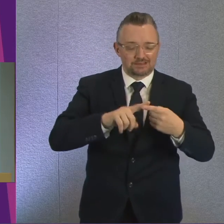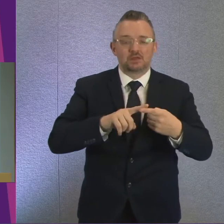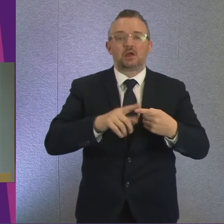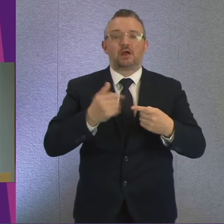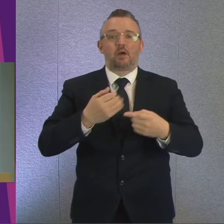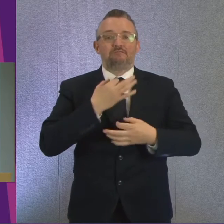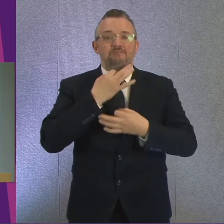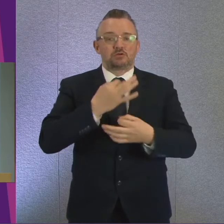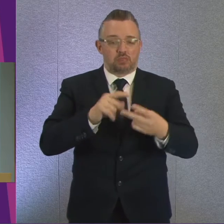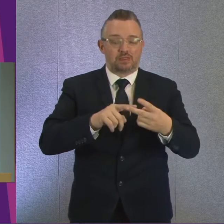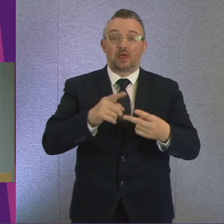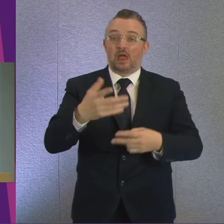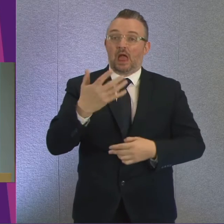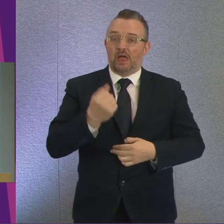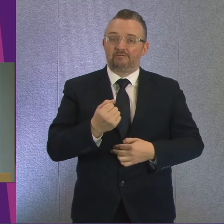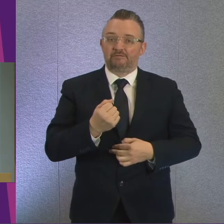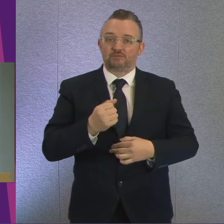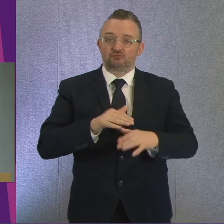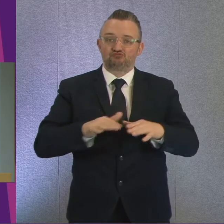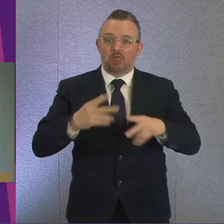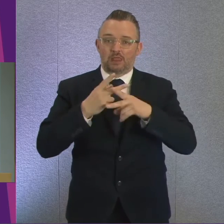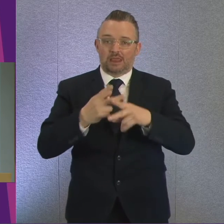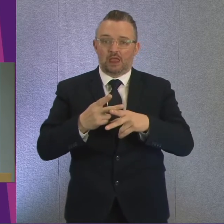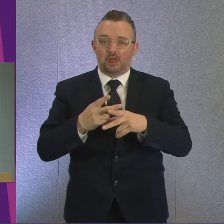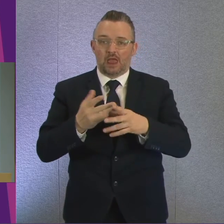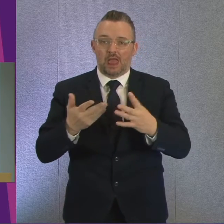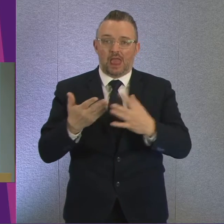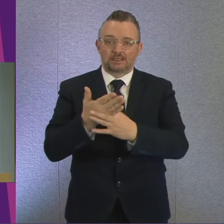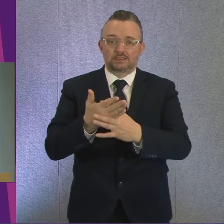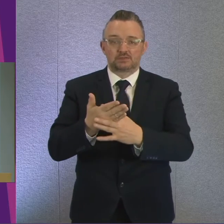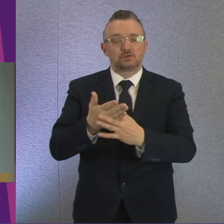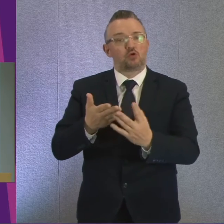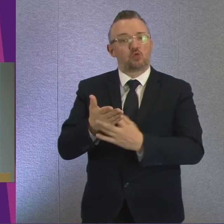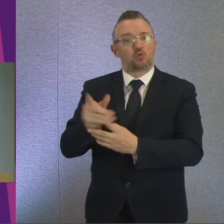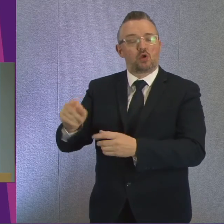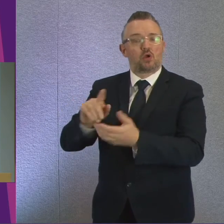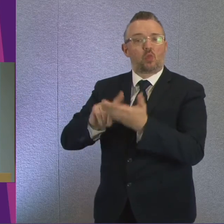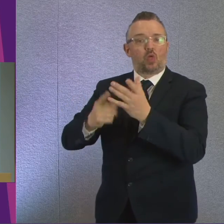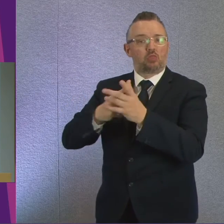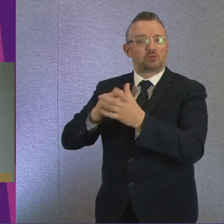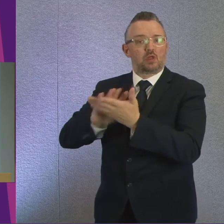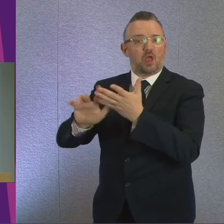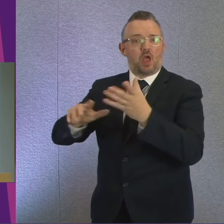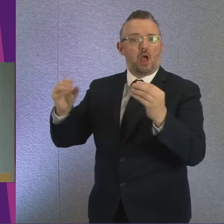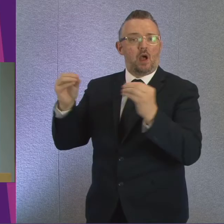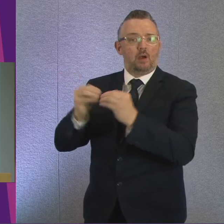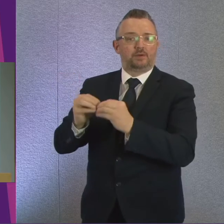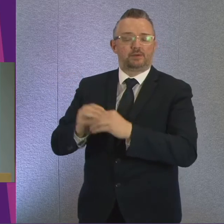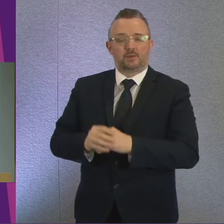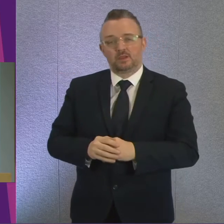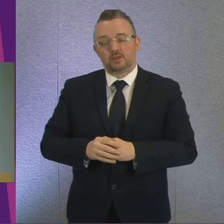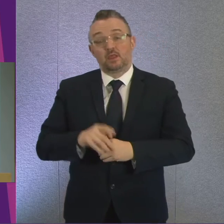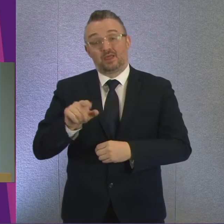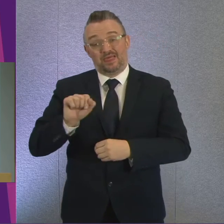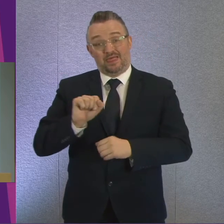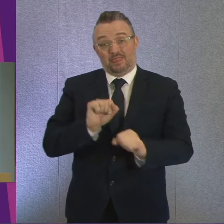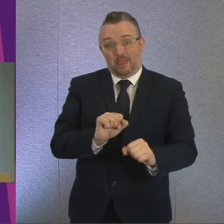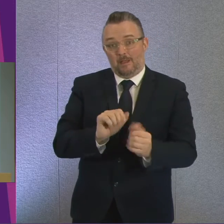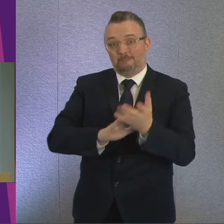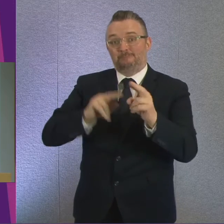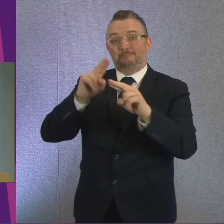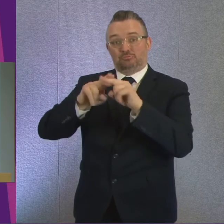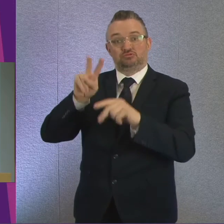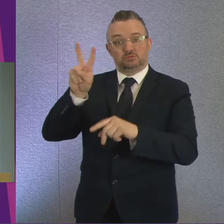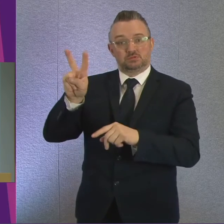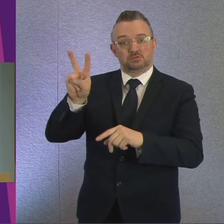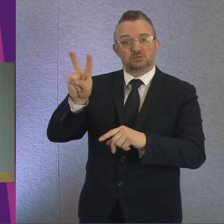do have access to childcare through local authority hubs, as you mentioned, and support and advice is being provided to the parents of children with additional